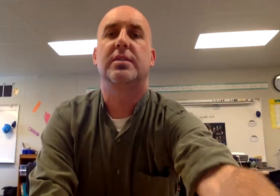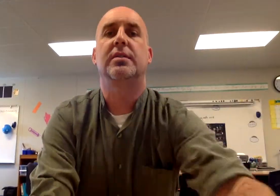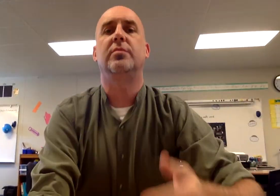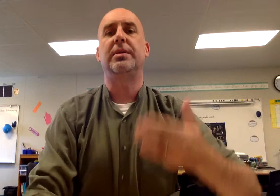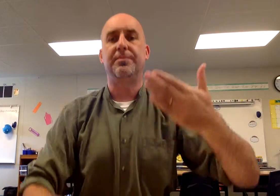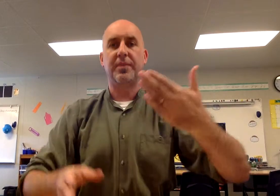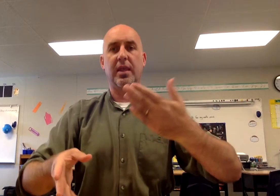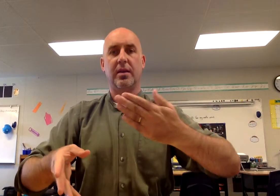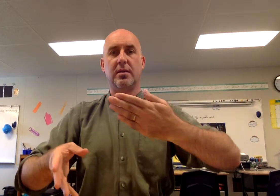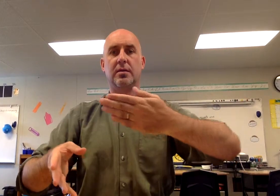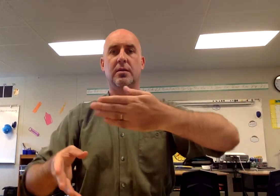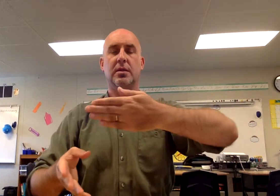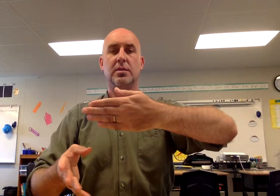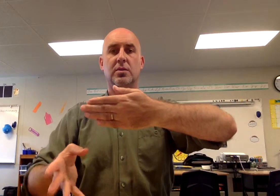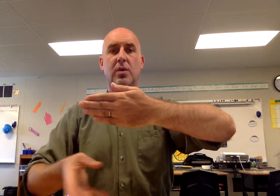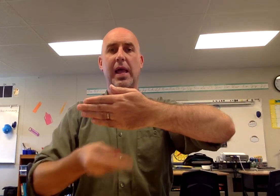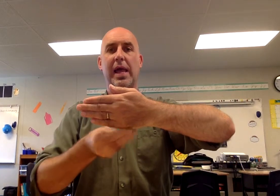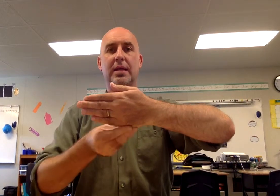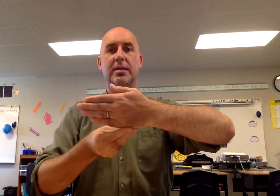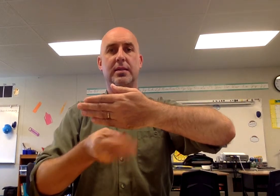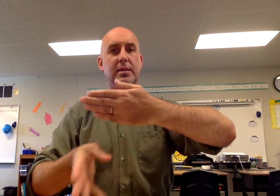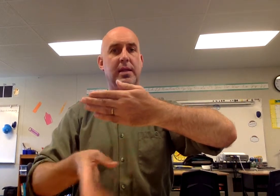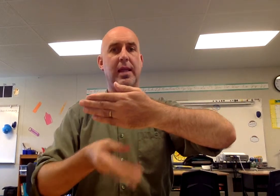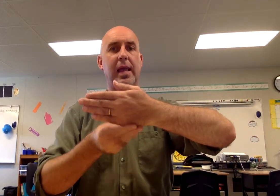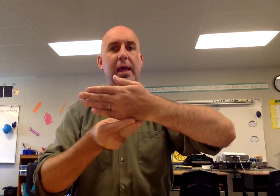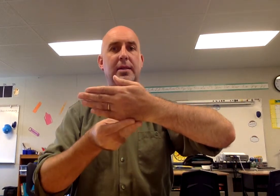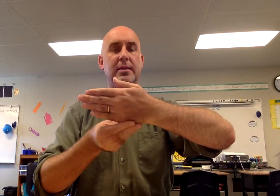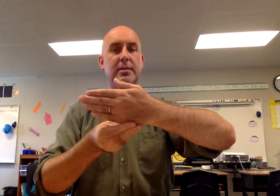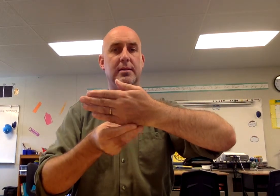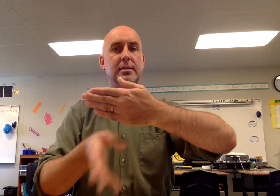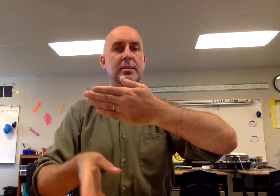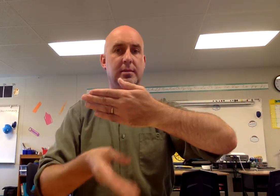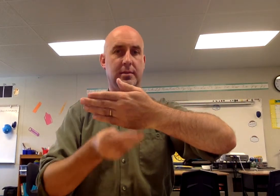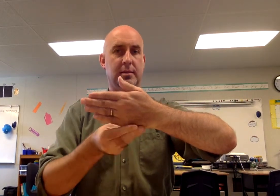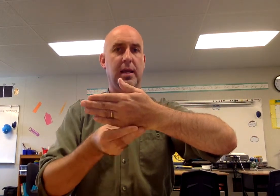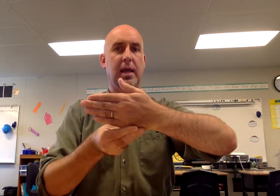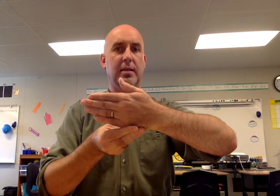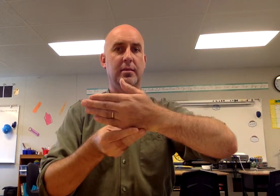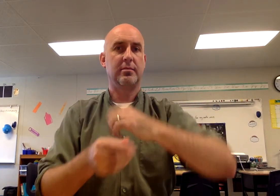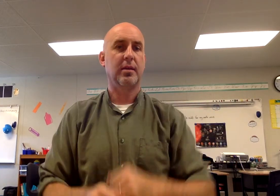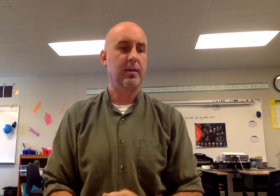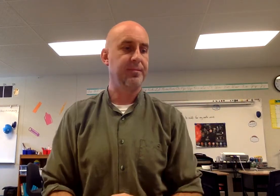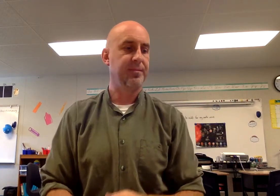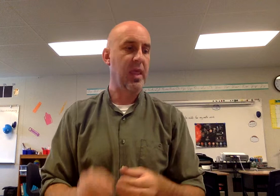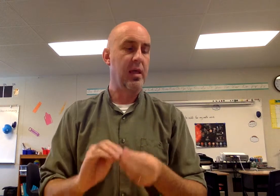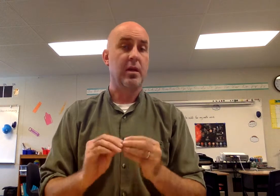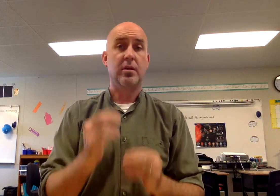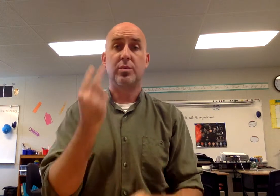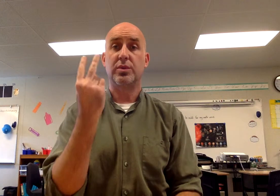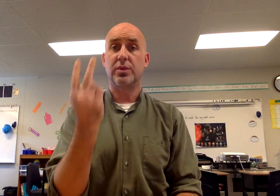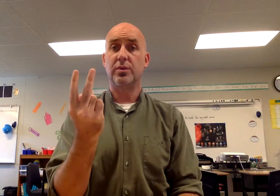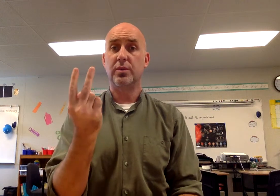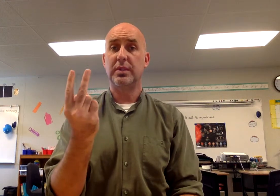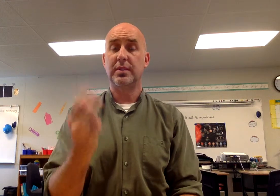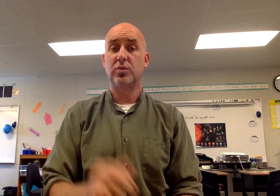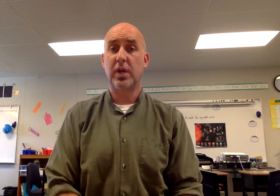a little bit. So we go add, add, add. Okay. Number two is